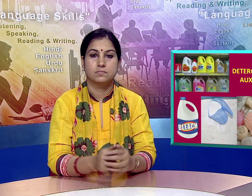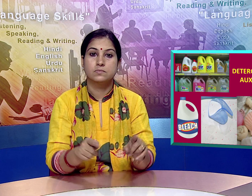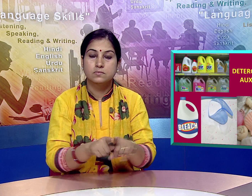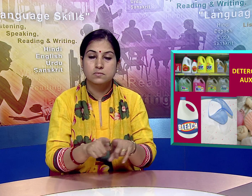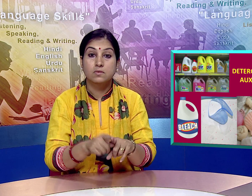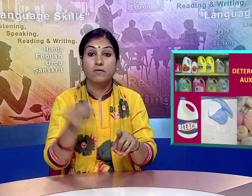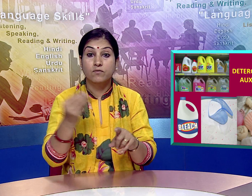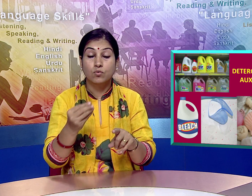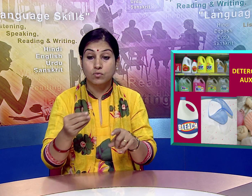as some chemical